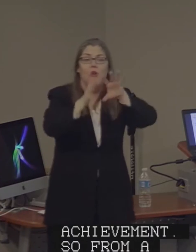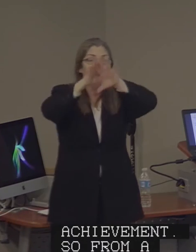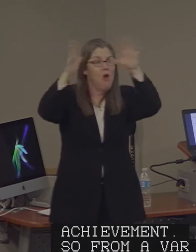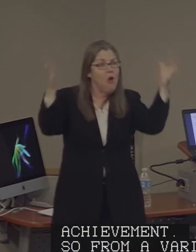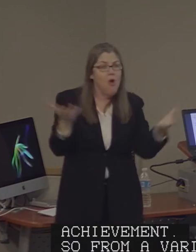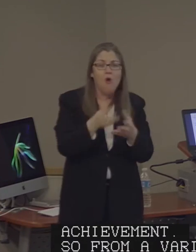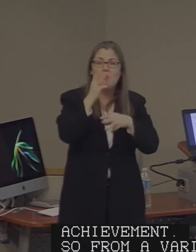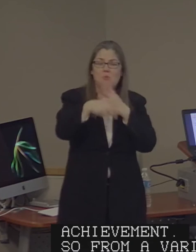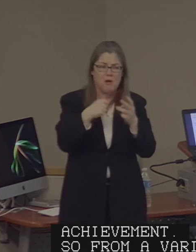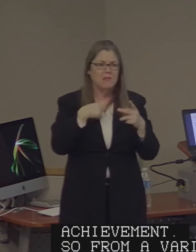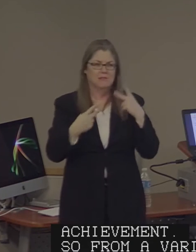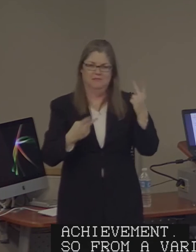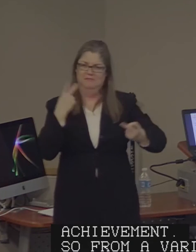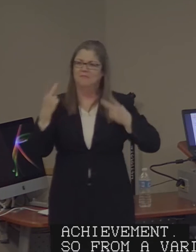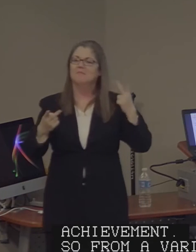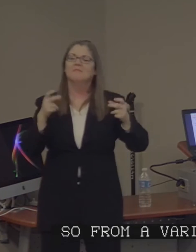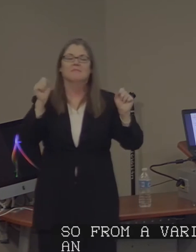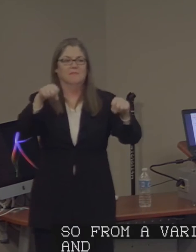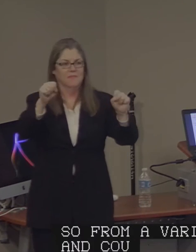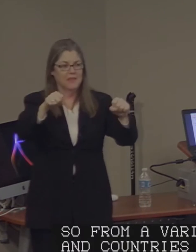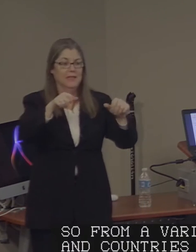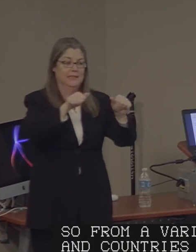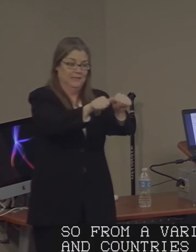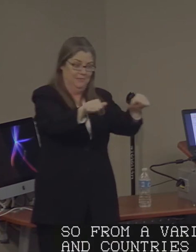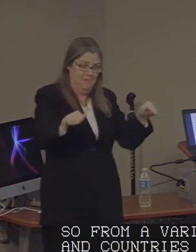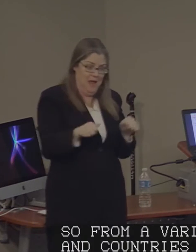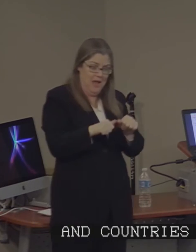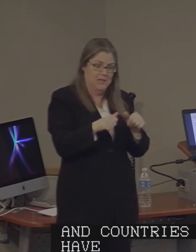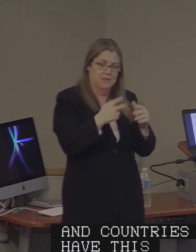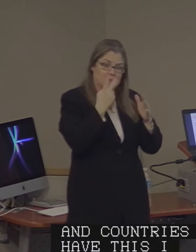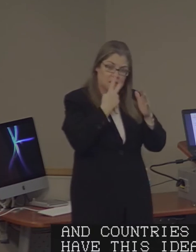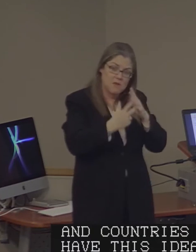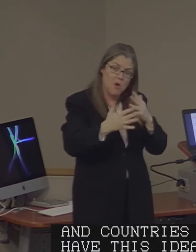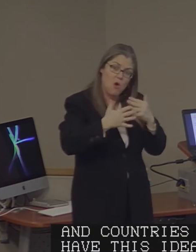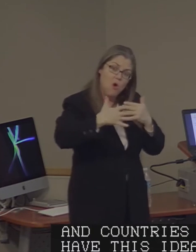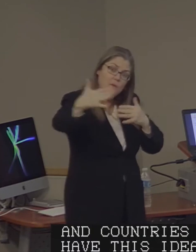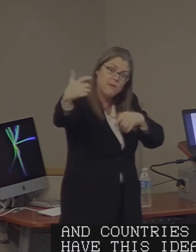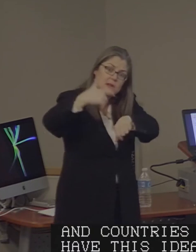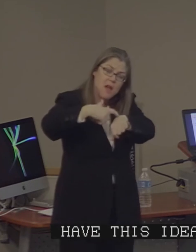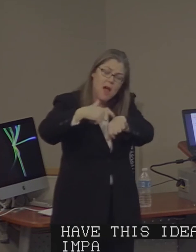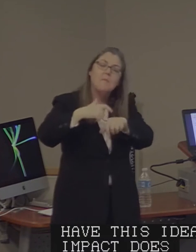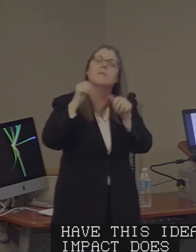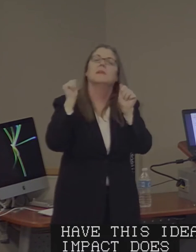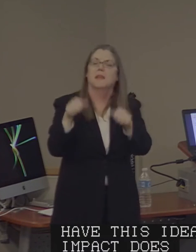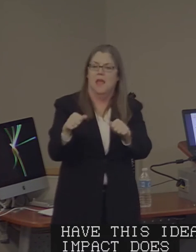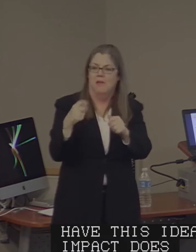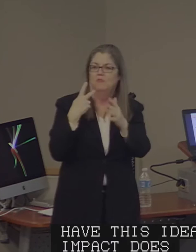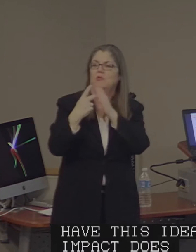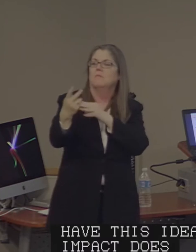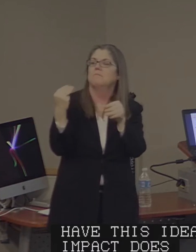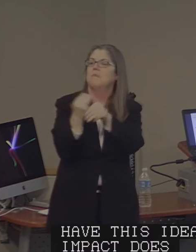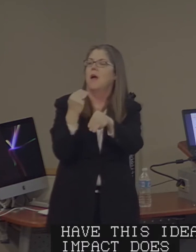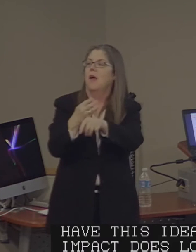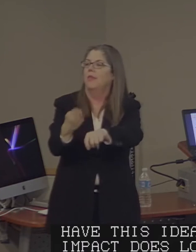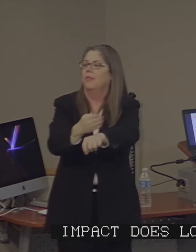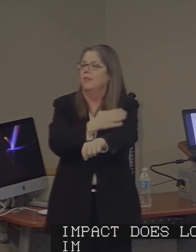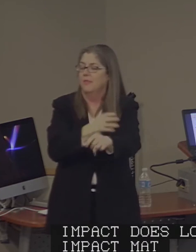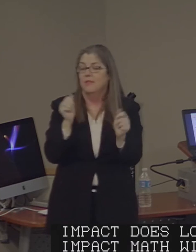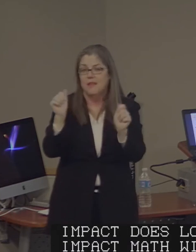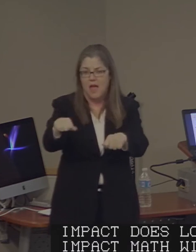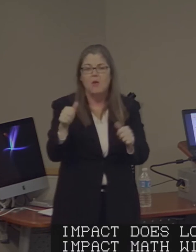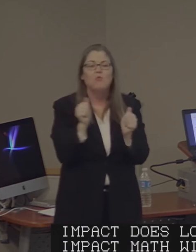that spatial, in fact, does longitudinally predict math with appropriate statistical controls.